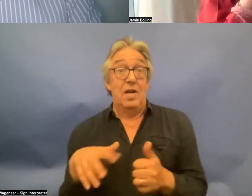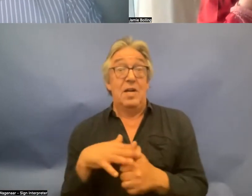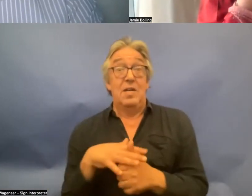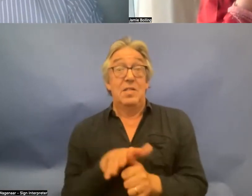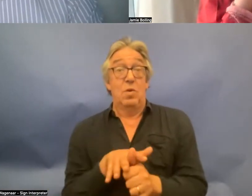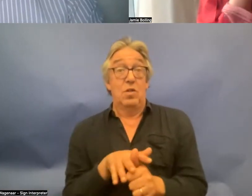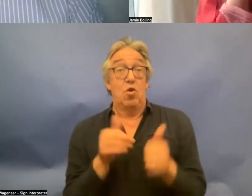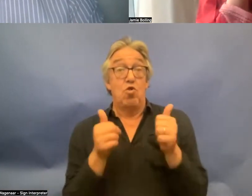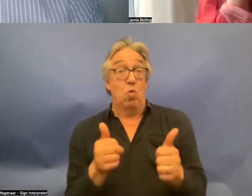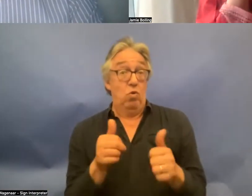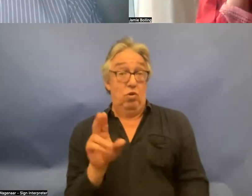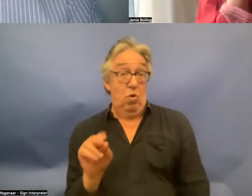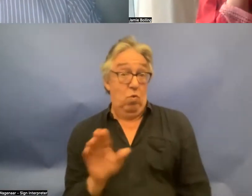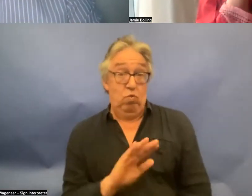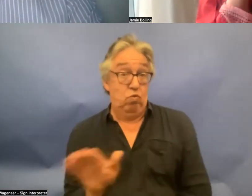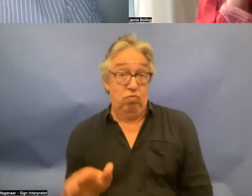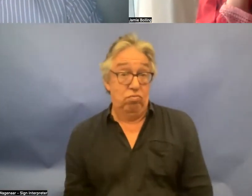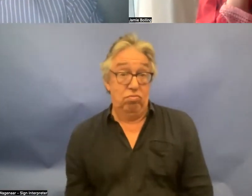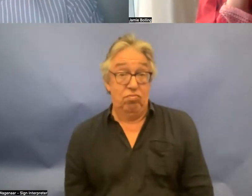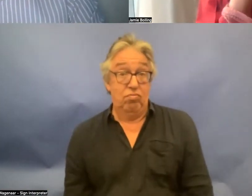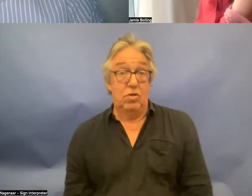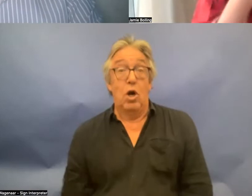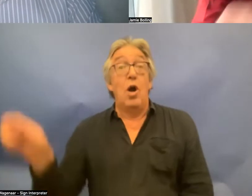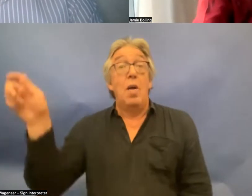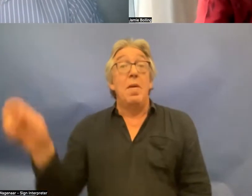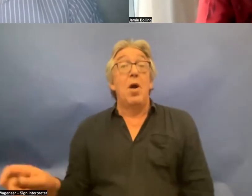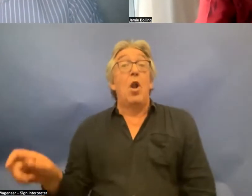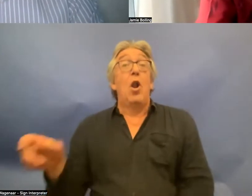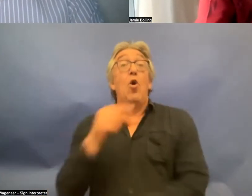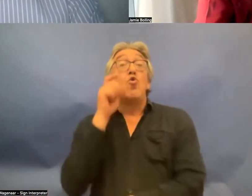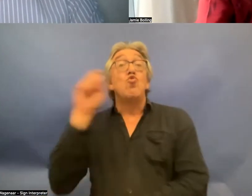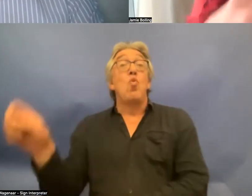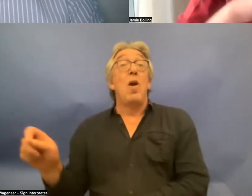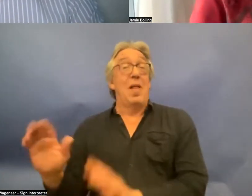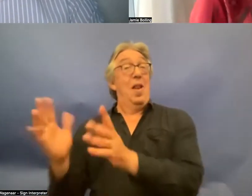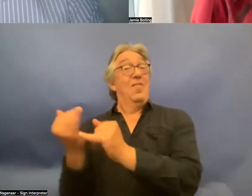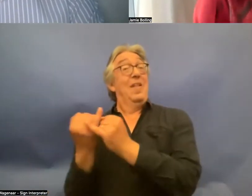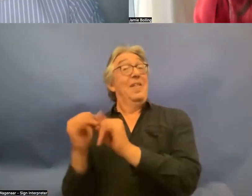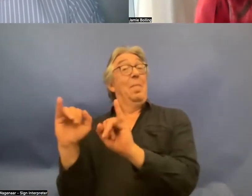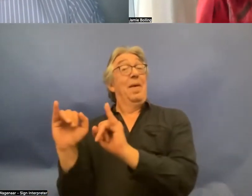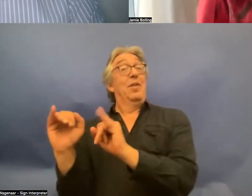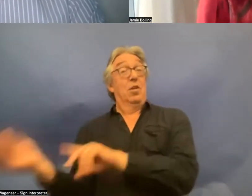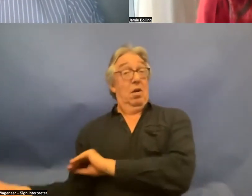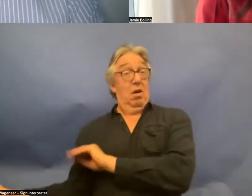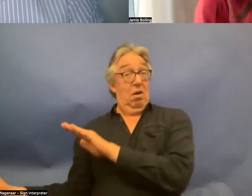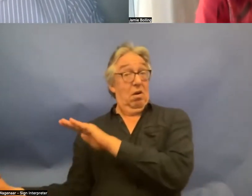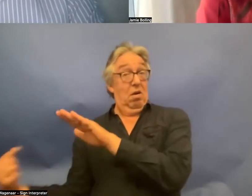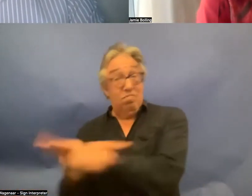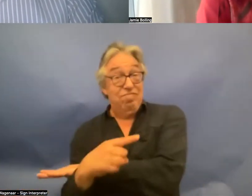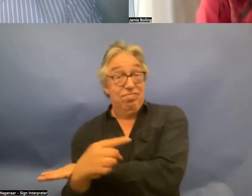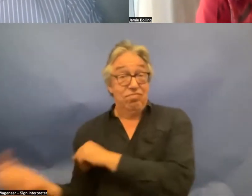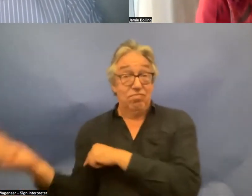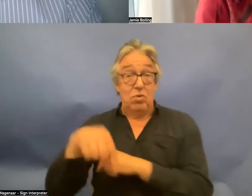living independently in Ukraine, it's highly likely that they are not living independently in Poland. And really, the